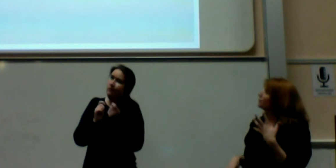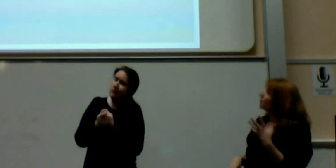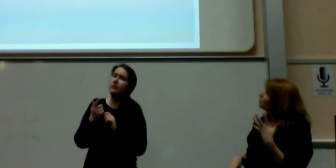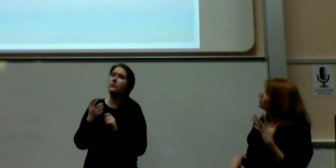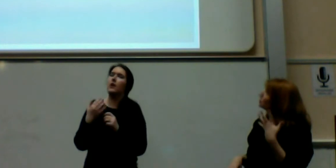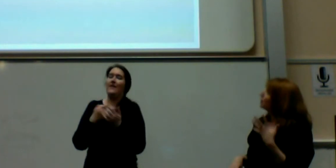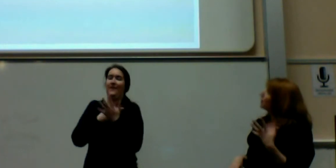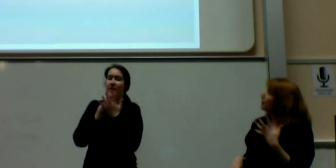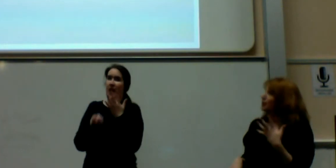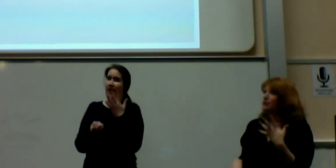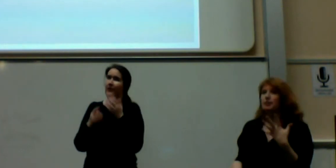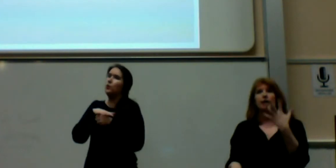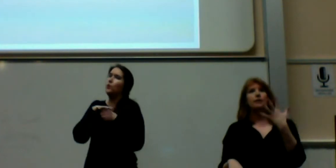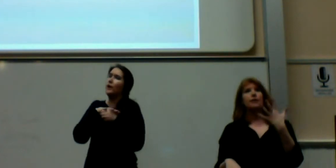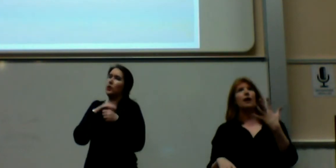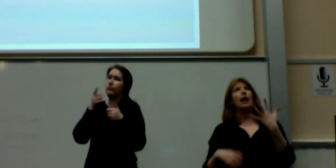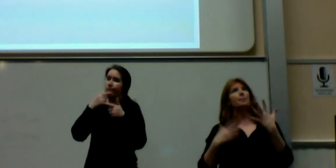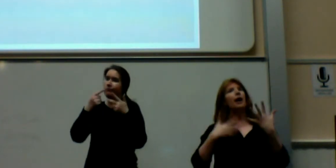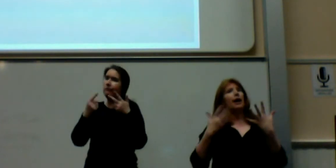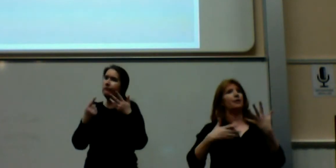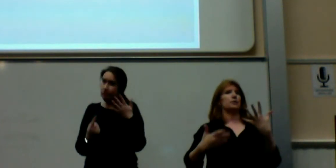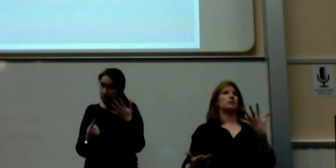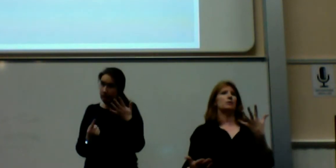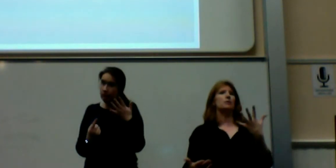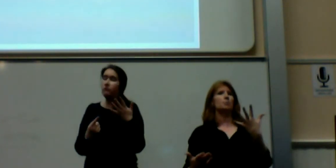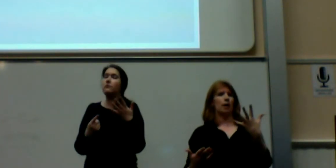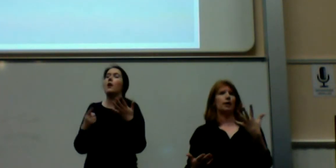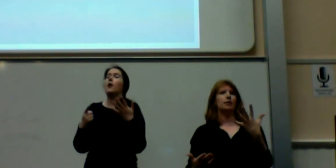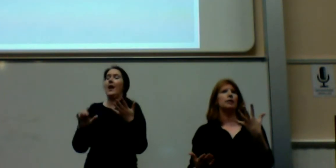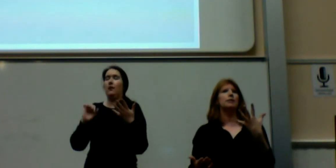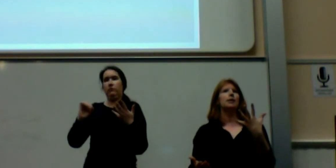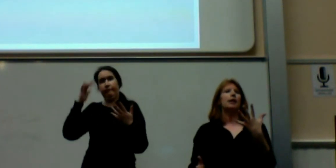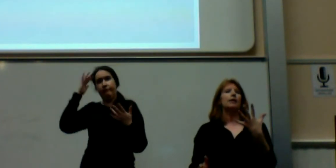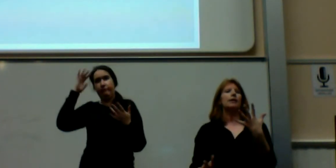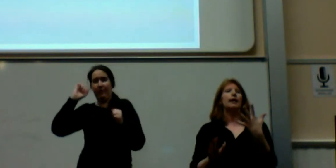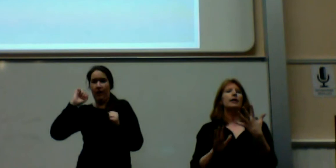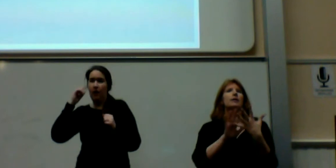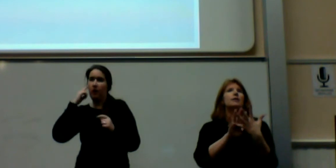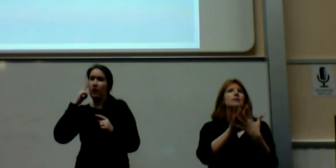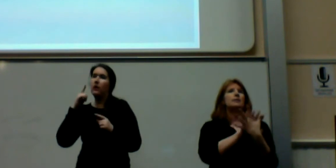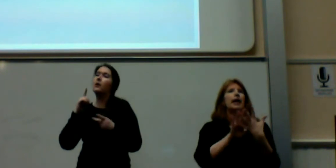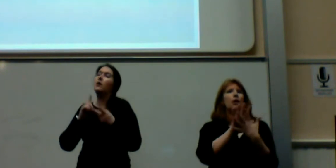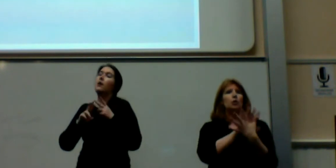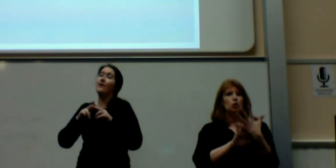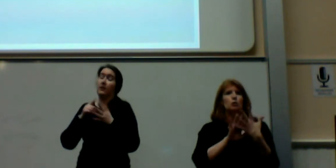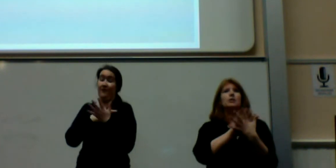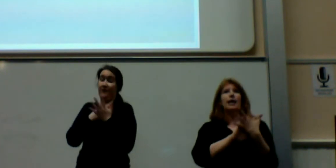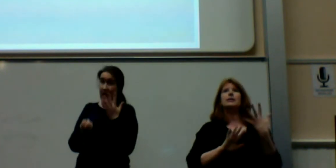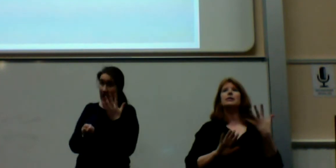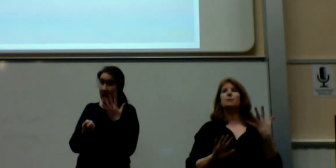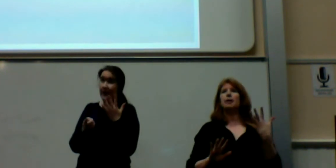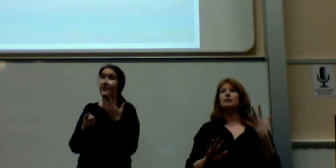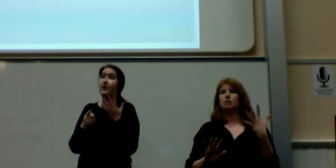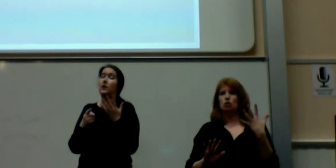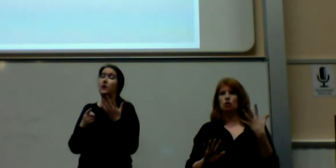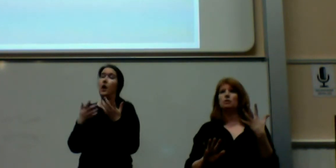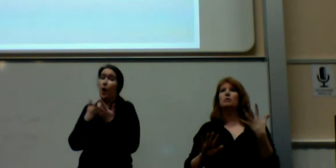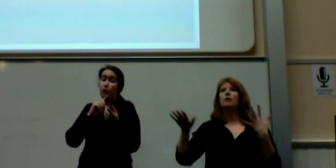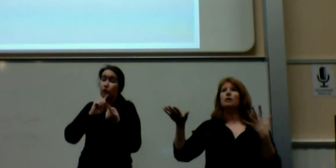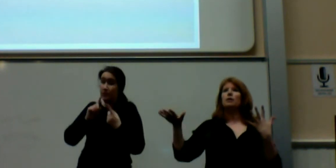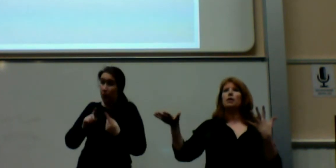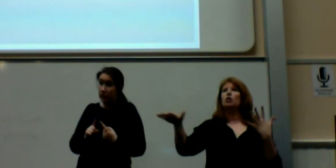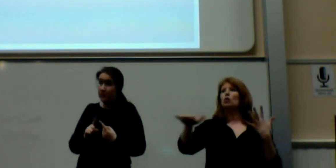5 ethical scenarios. And the hypothesis is behind it that this is how you tend to make